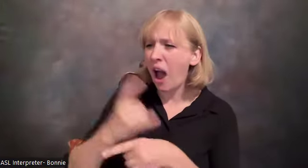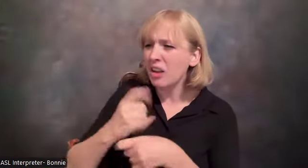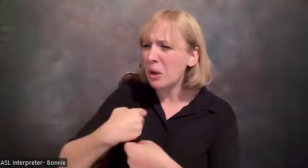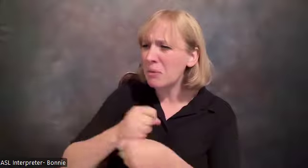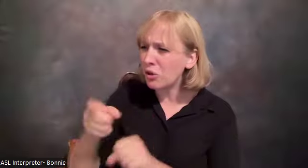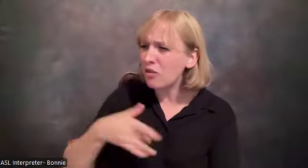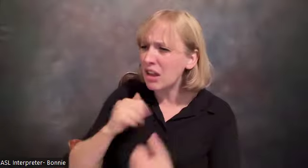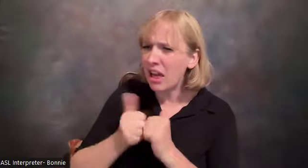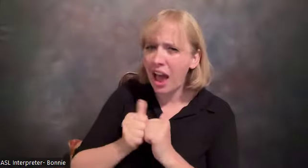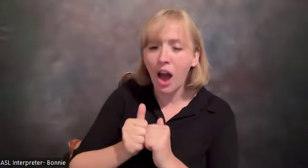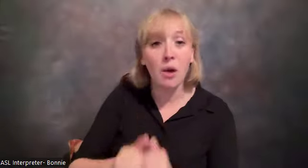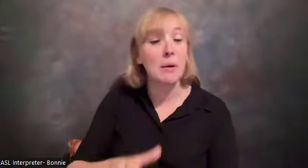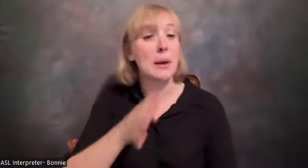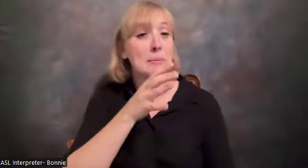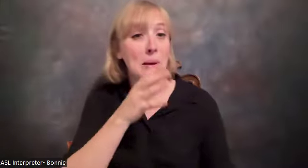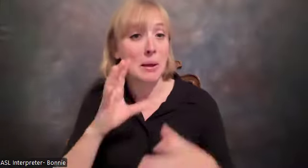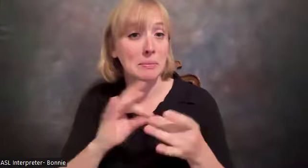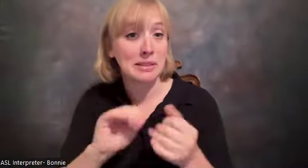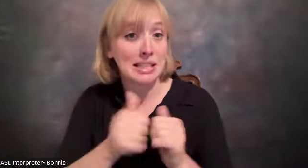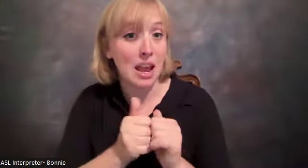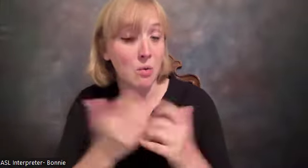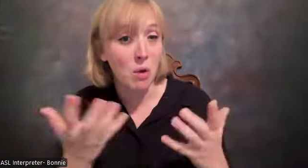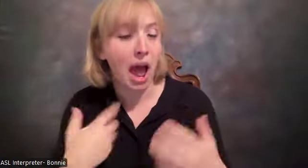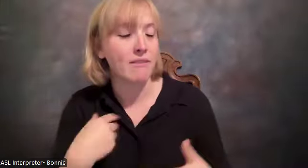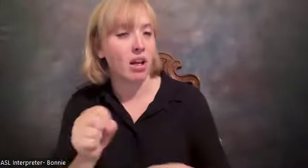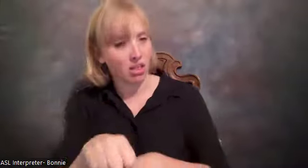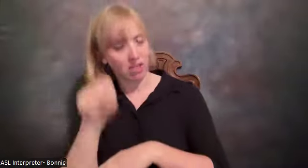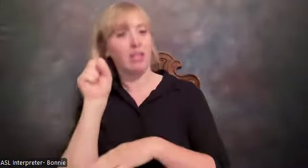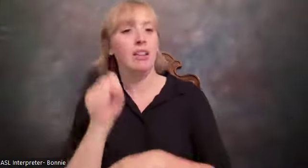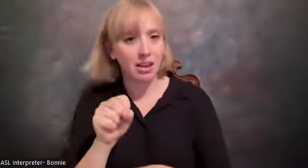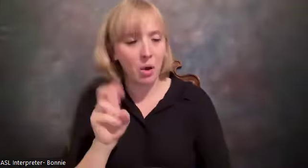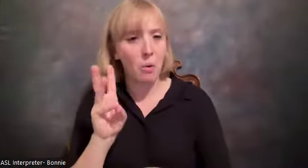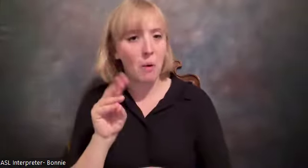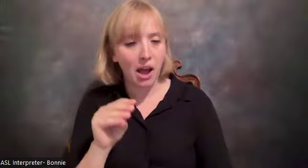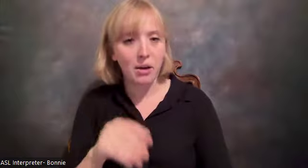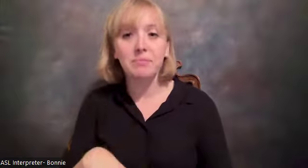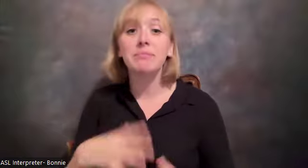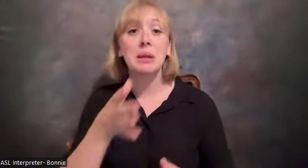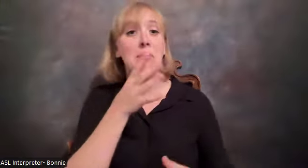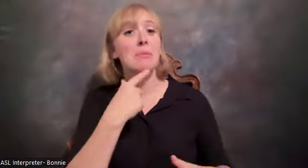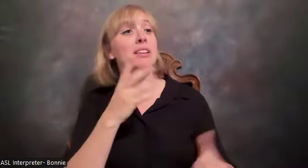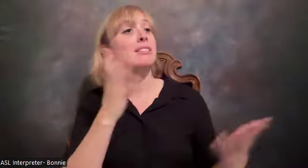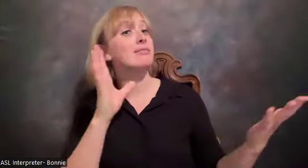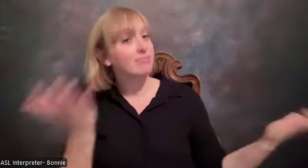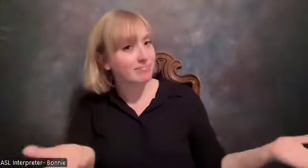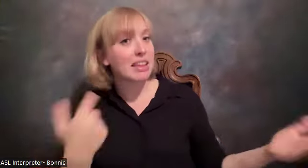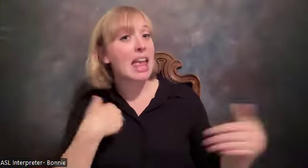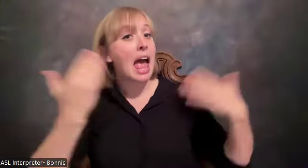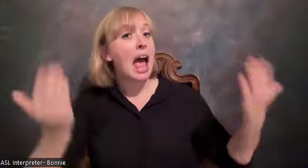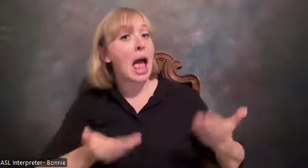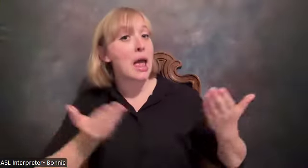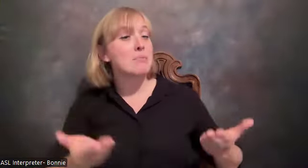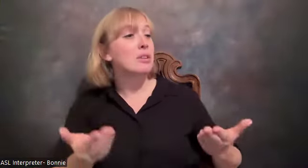you feel? And what she said knocked me right out of my chair. She said, well, Carl, I'm here